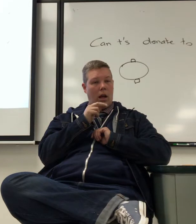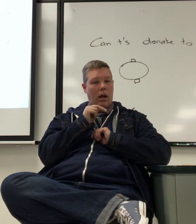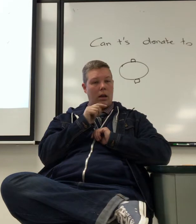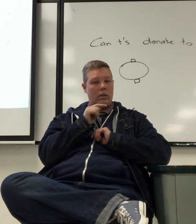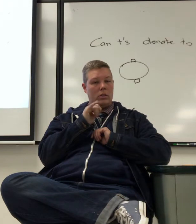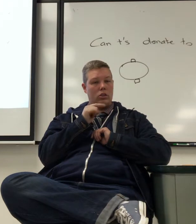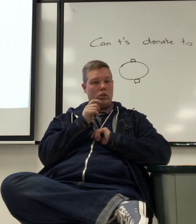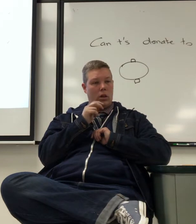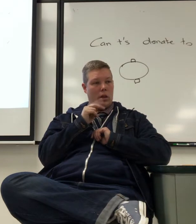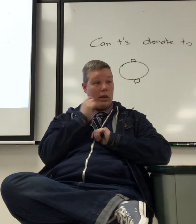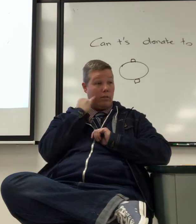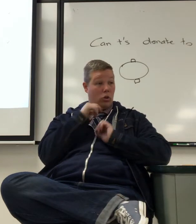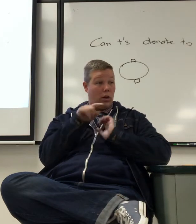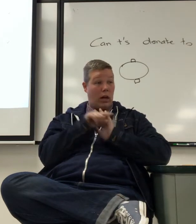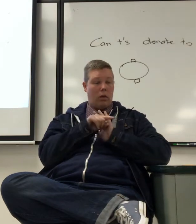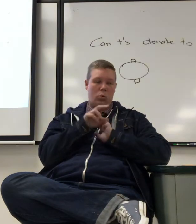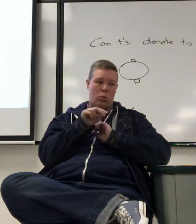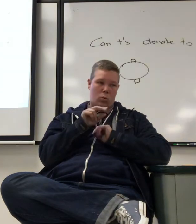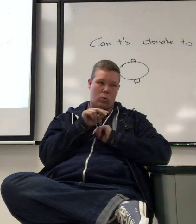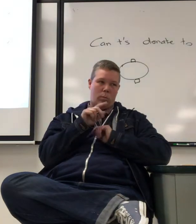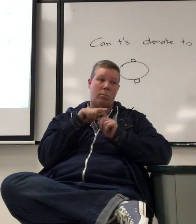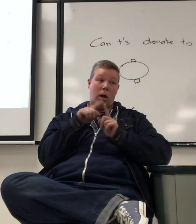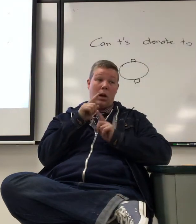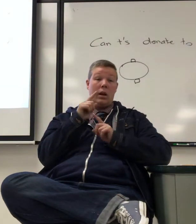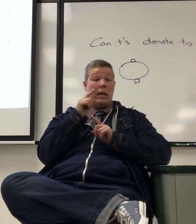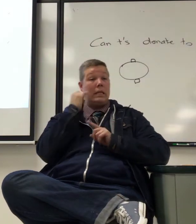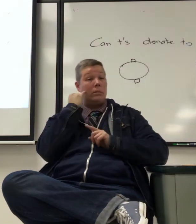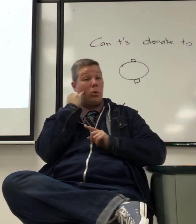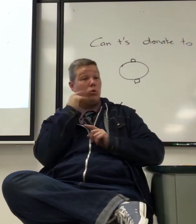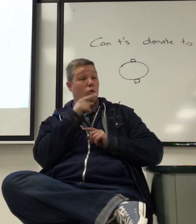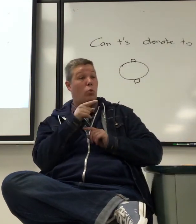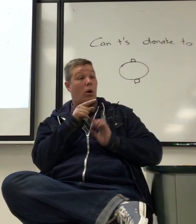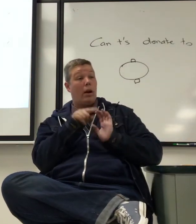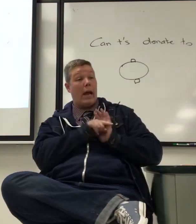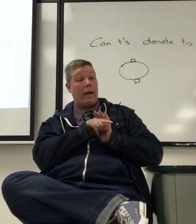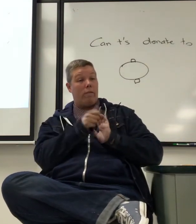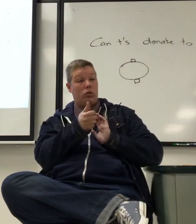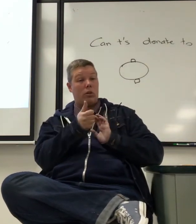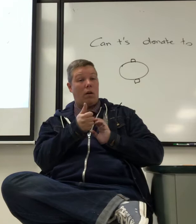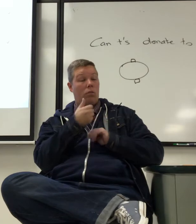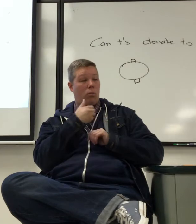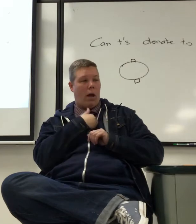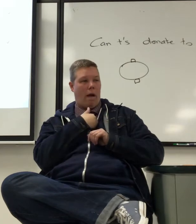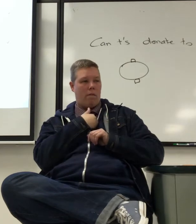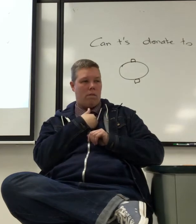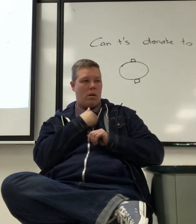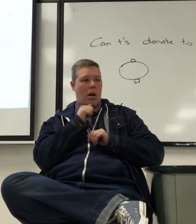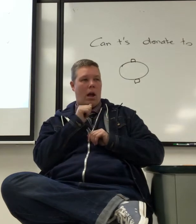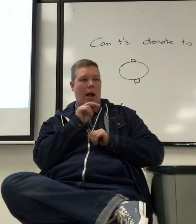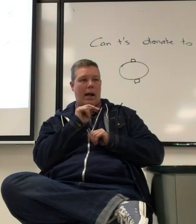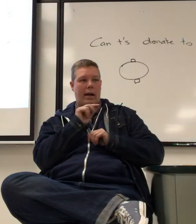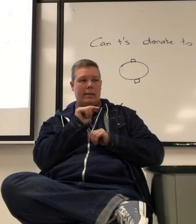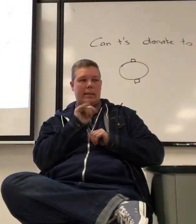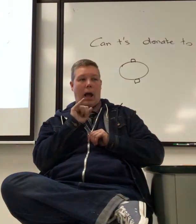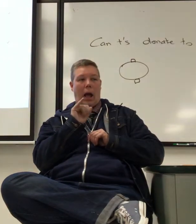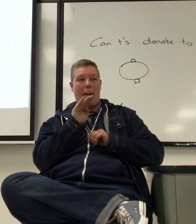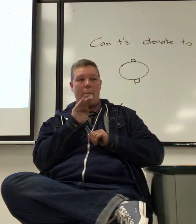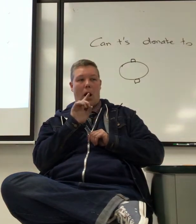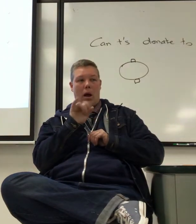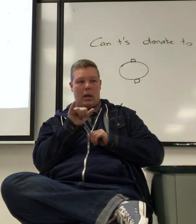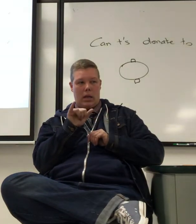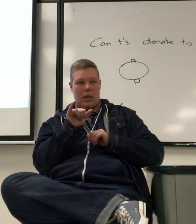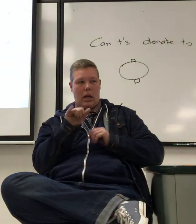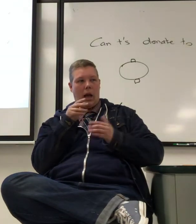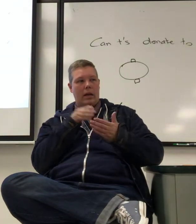But what antibody would you have if you're negative? You would have the antibody against RH.